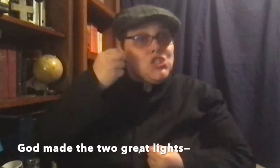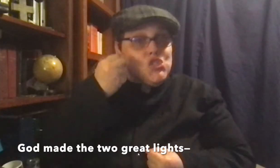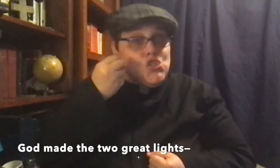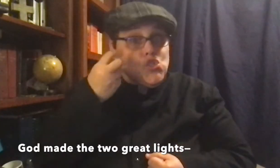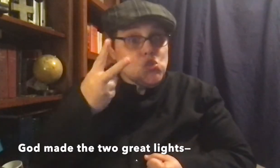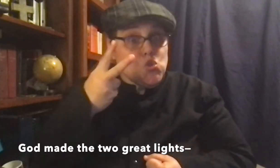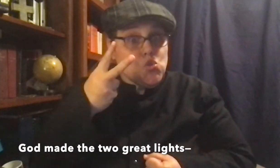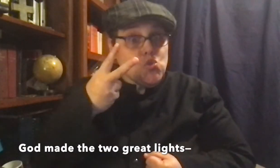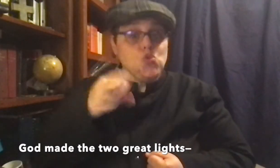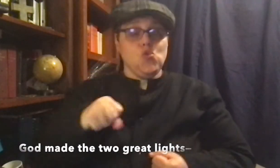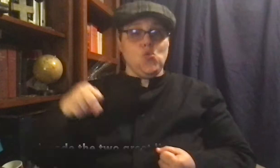great lights,